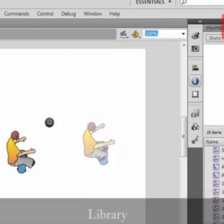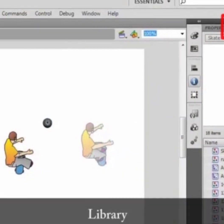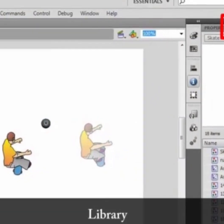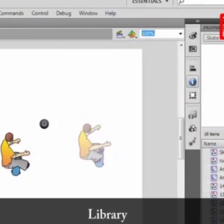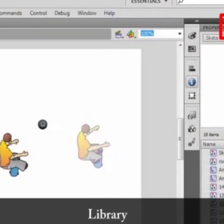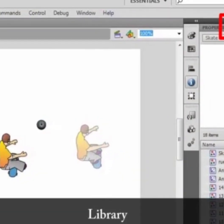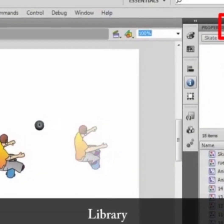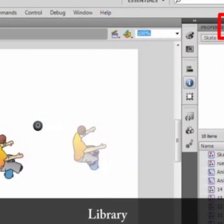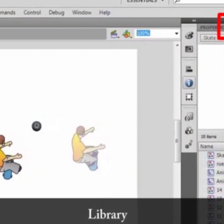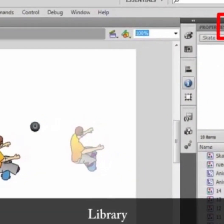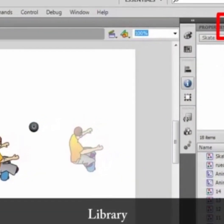Library.